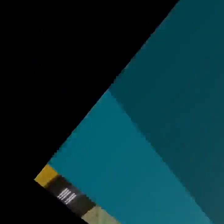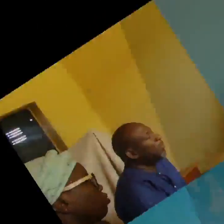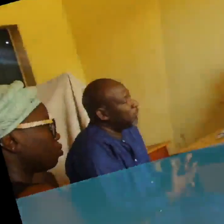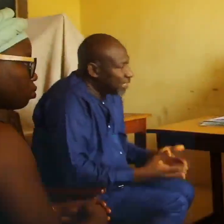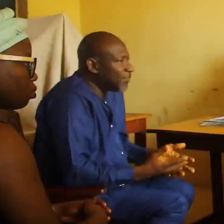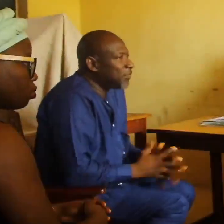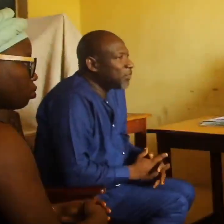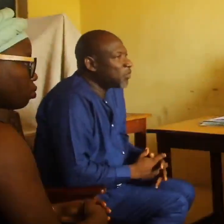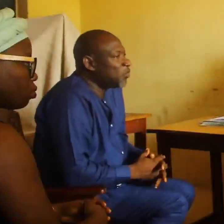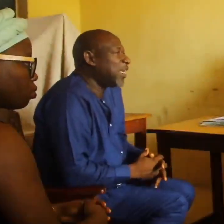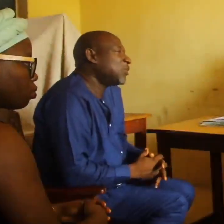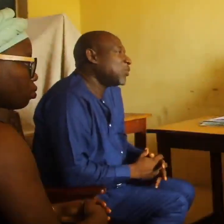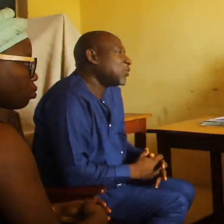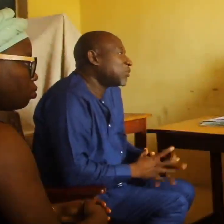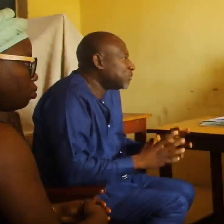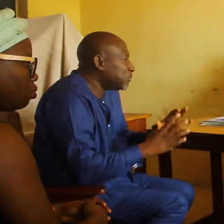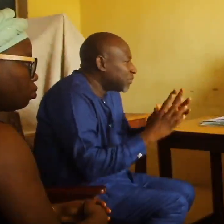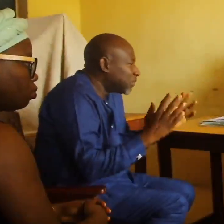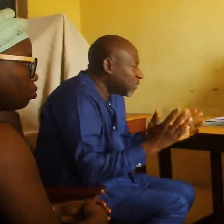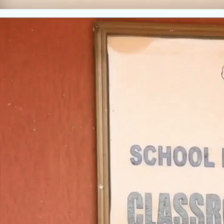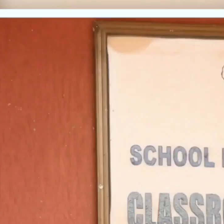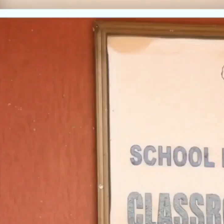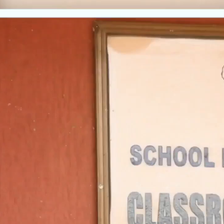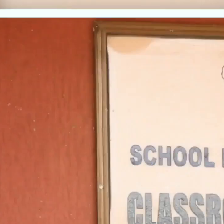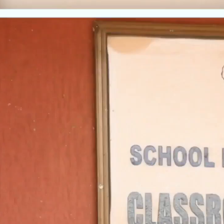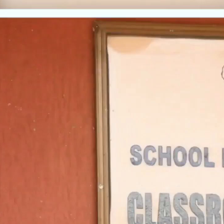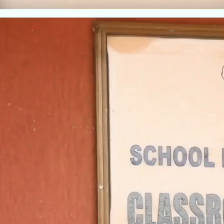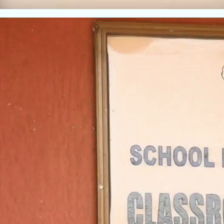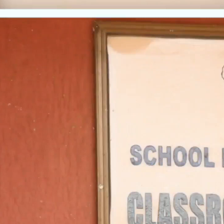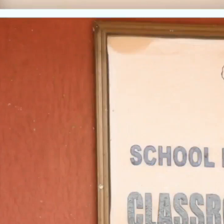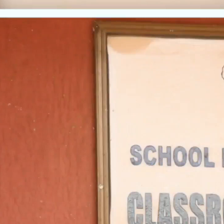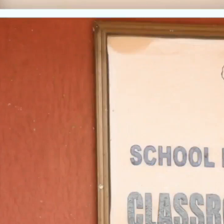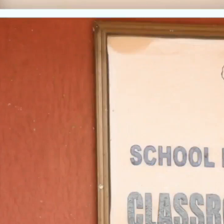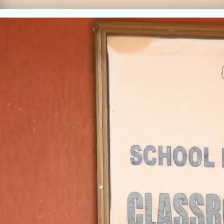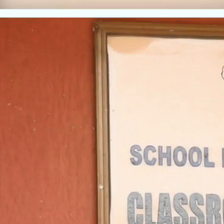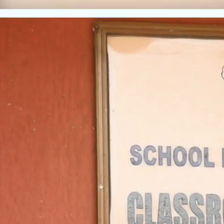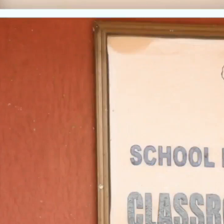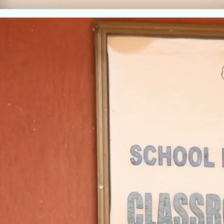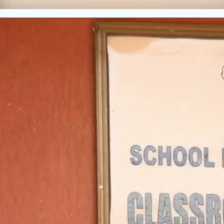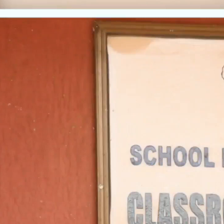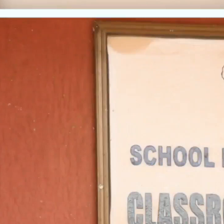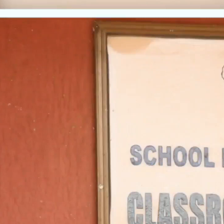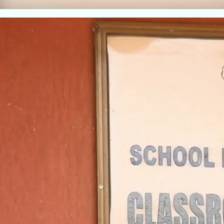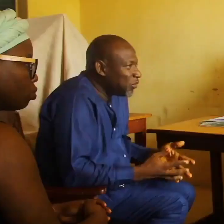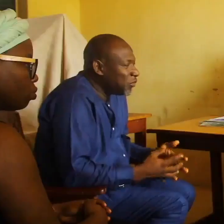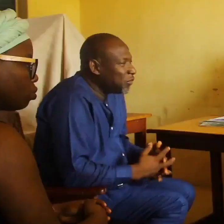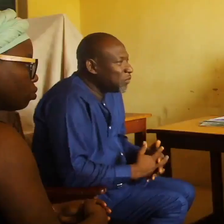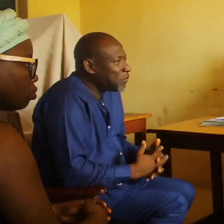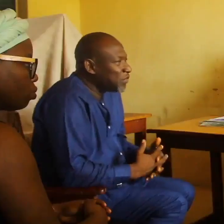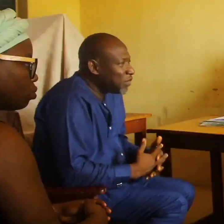First and foremost, we'd like to know how the school is, what the school is all about, what you do, the